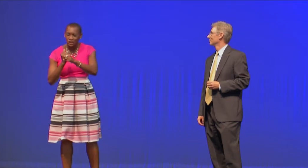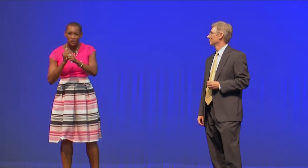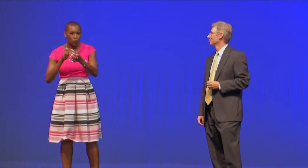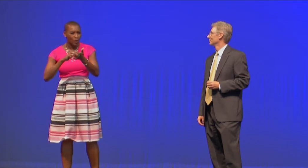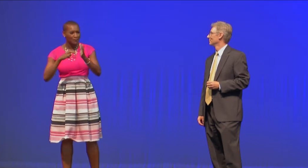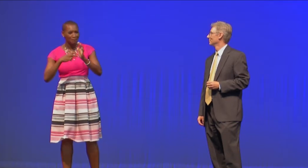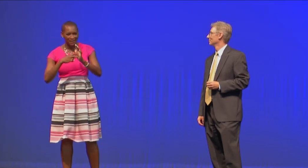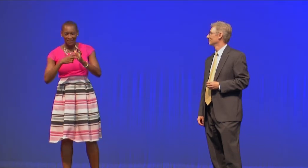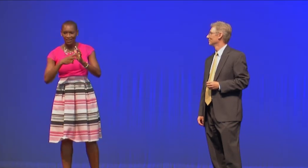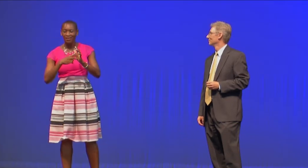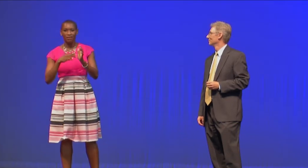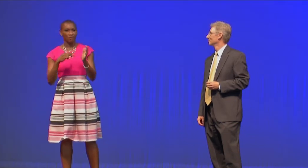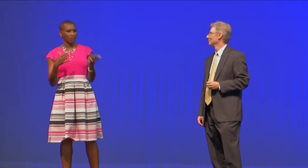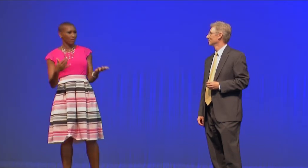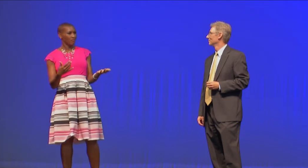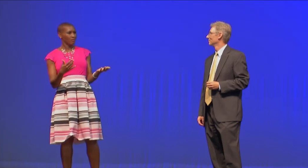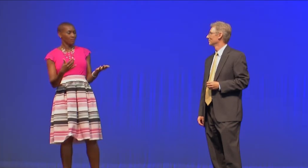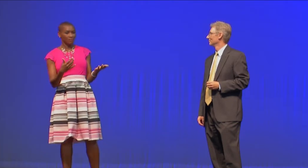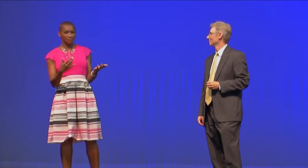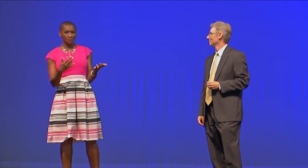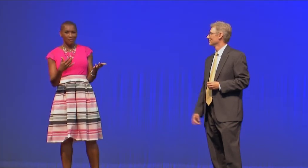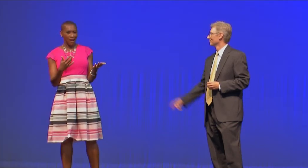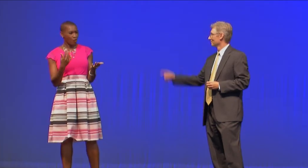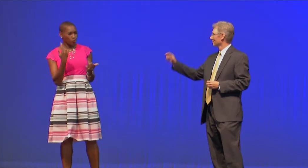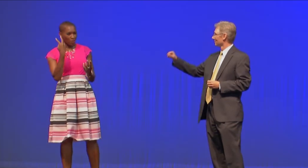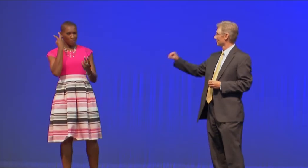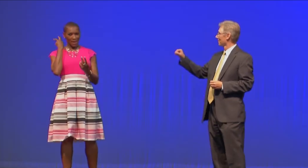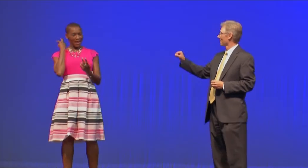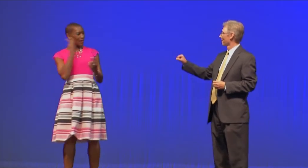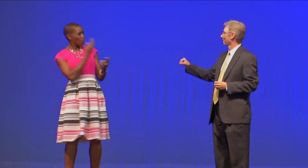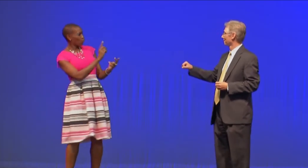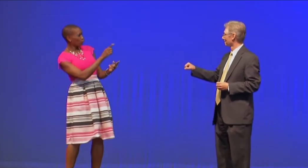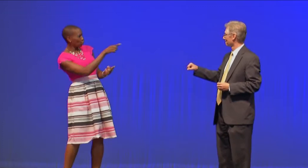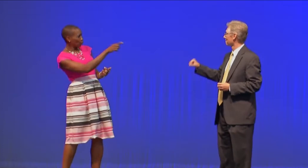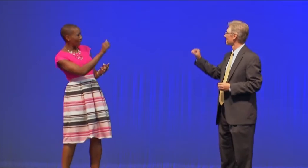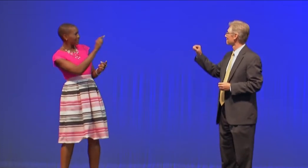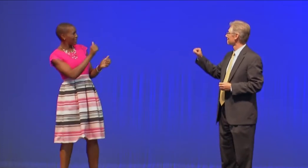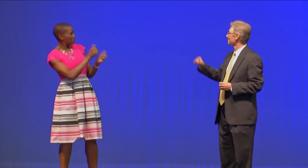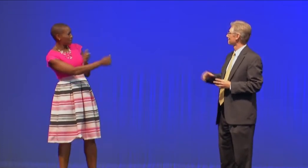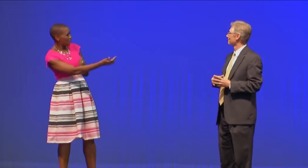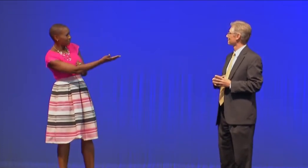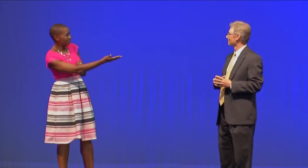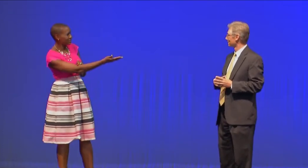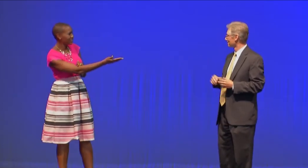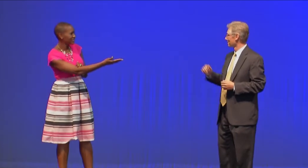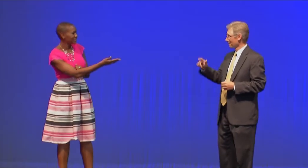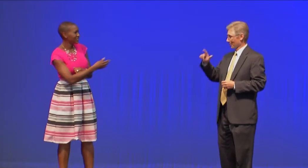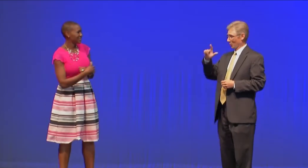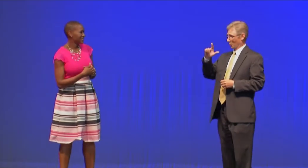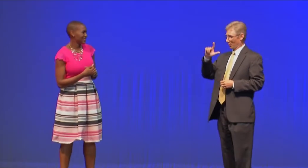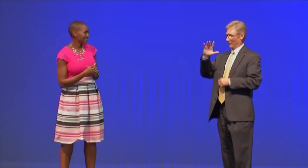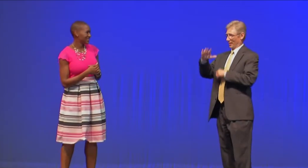and think about the last 25 years and what that means to us and the passage of the ADA.